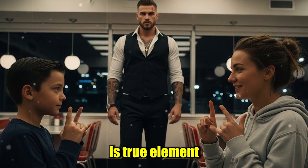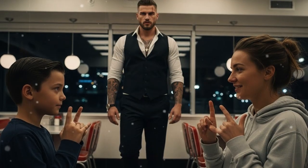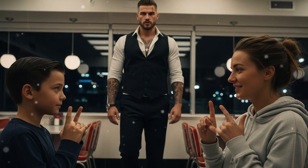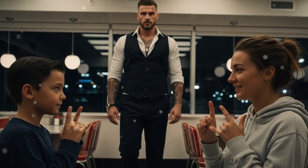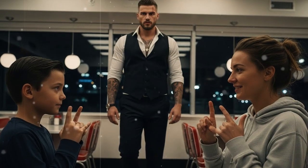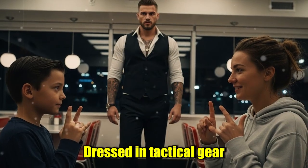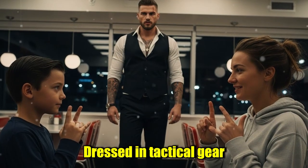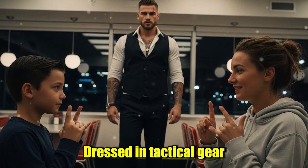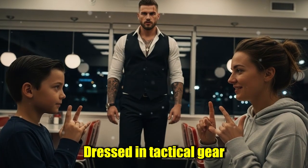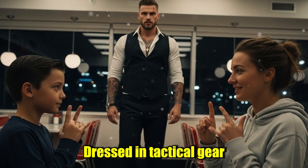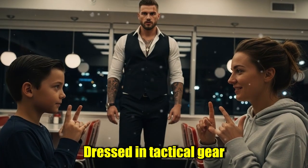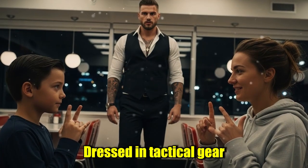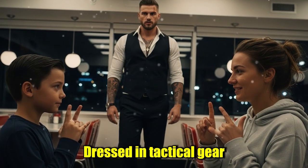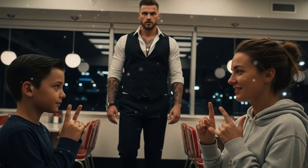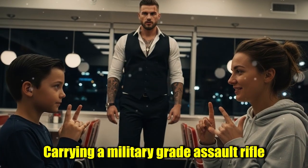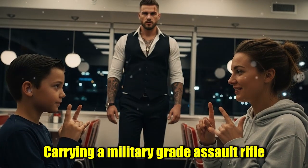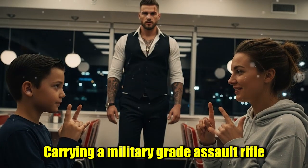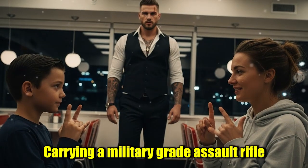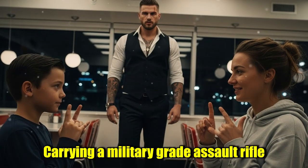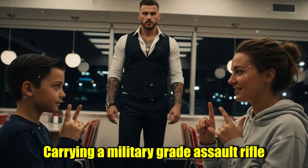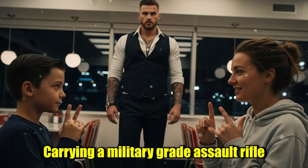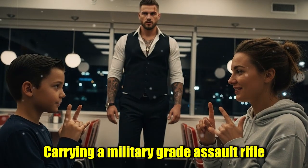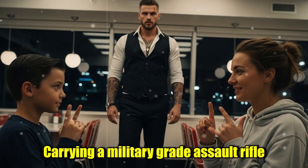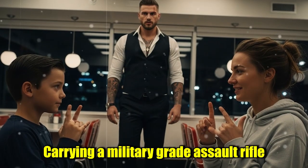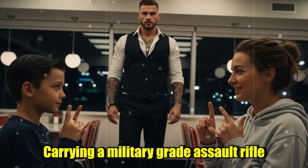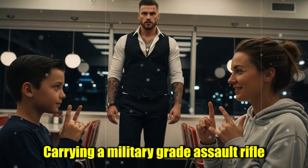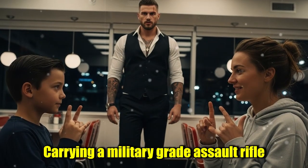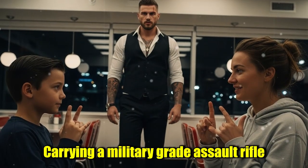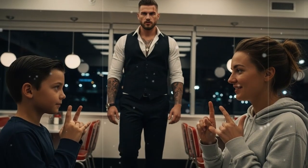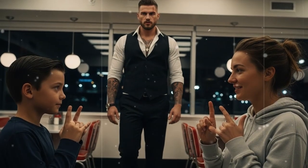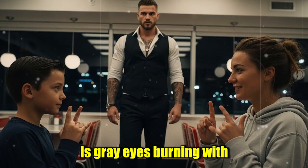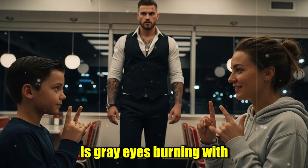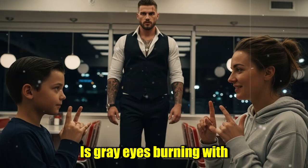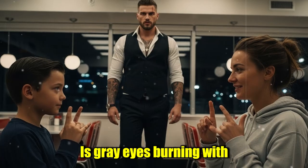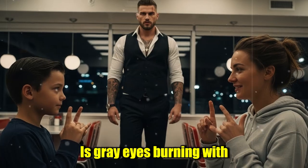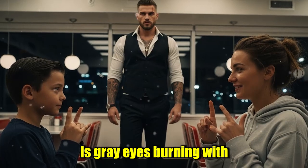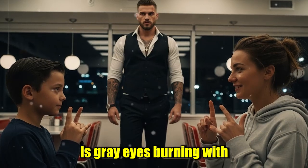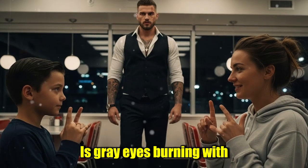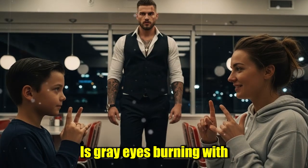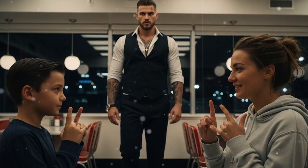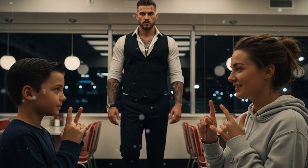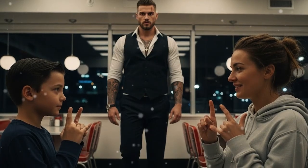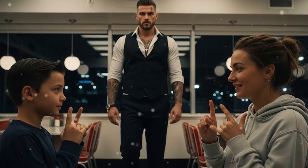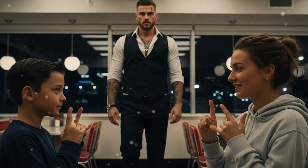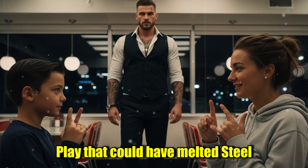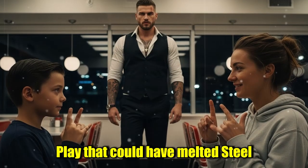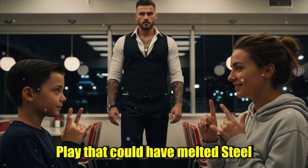element, dressed in tactical gear, carrying a military-grade assault rifle, his gray eyes burning with a fury that could have